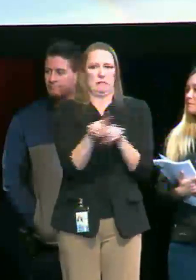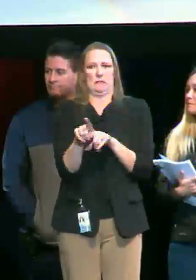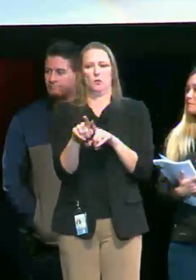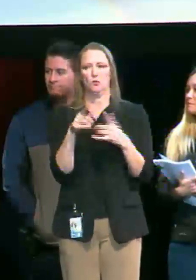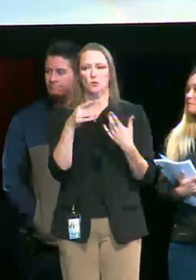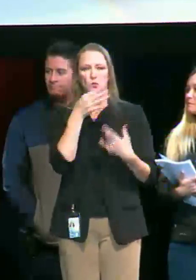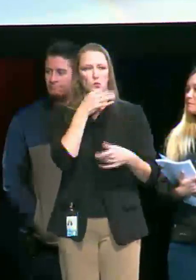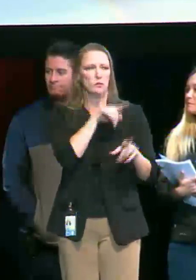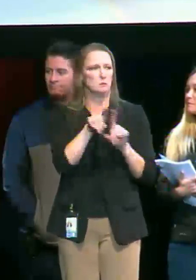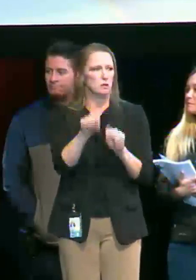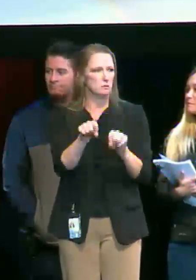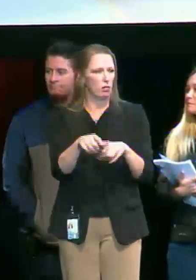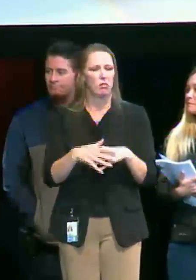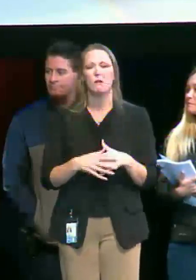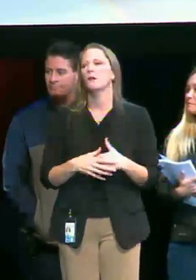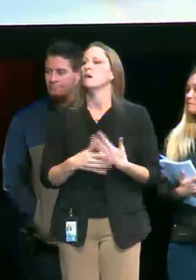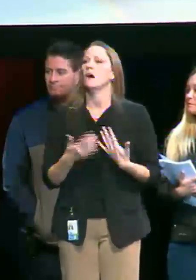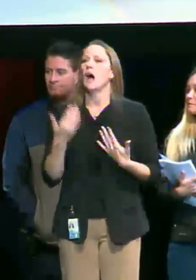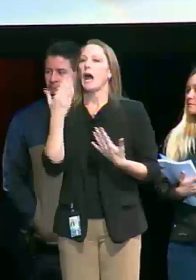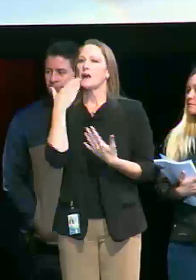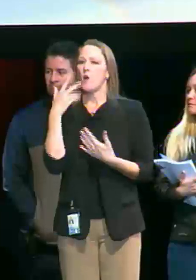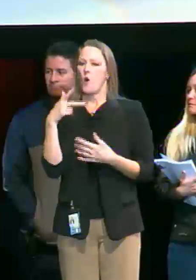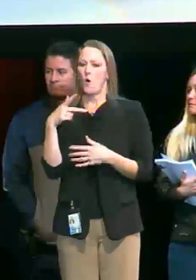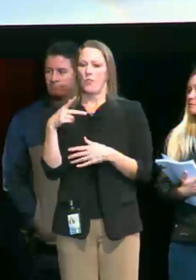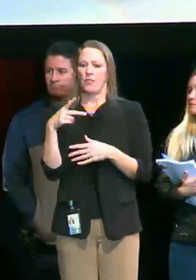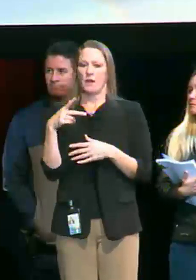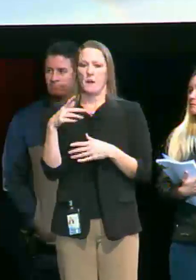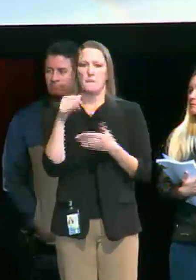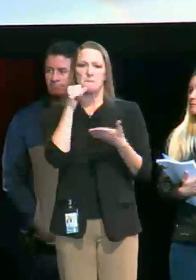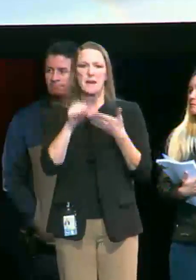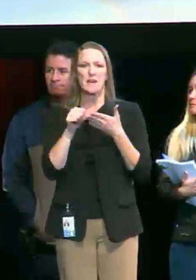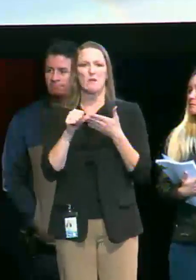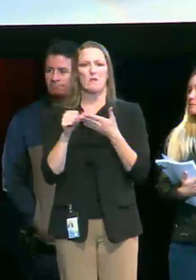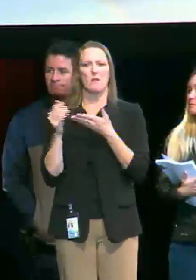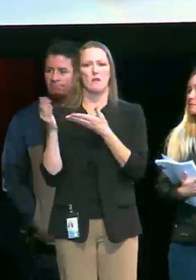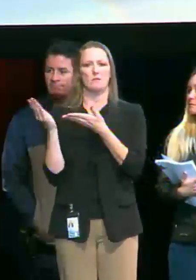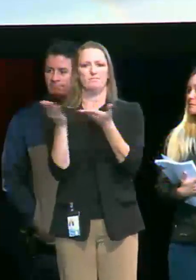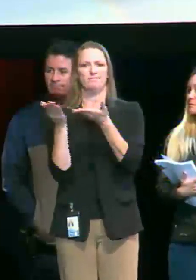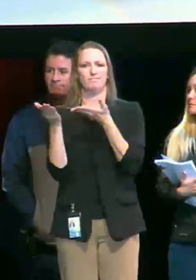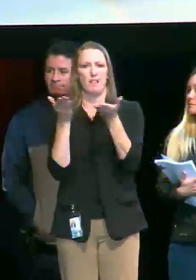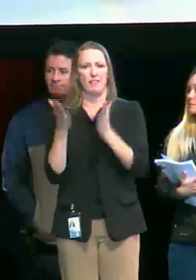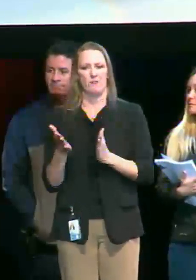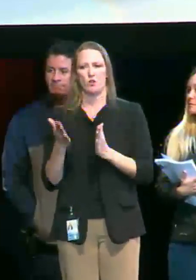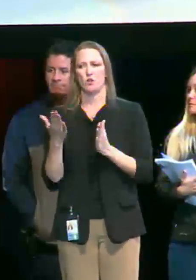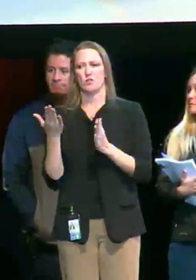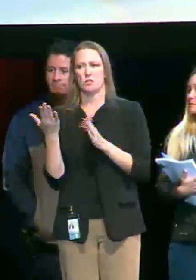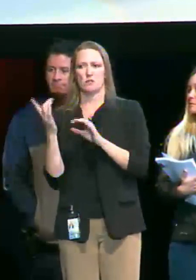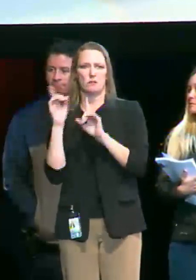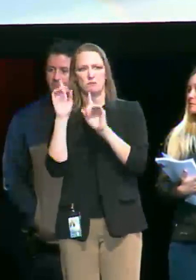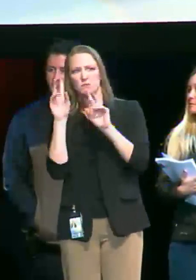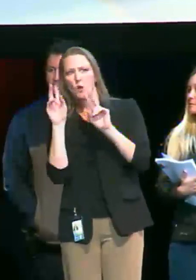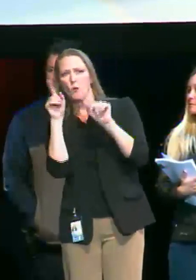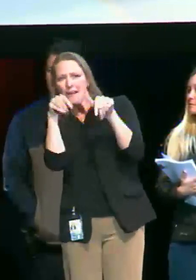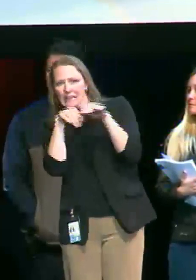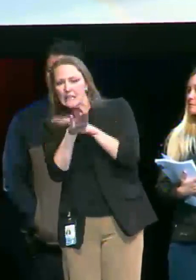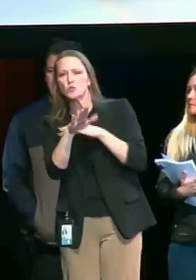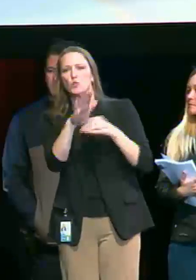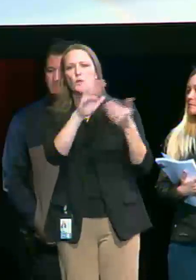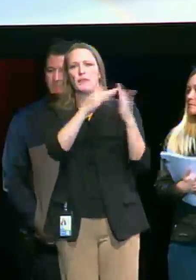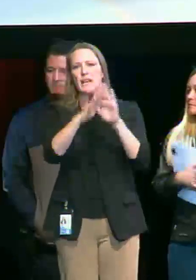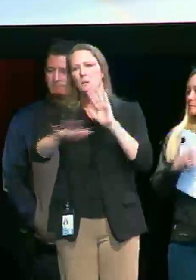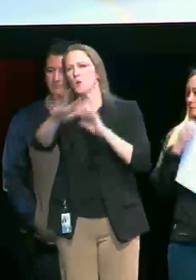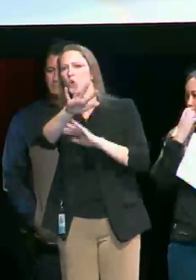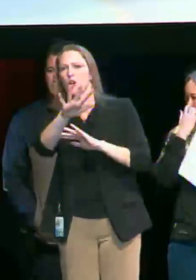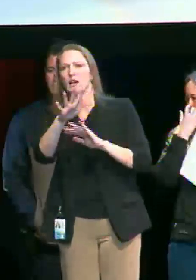I do know that the postal carriers did go into the community with our first responders, and I believe they retrieved